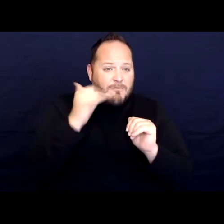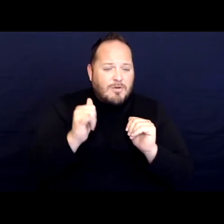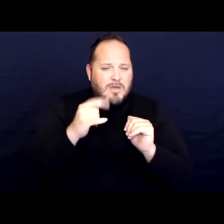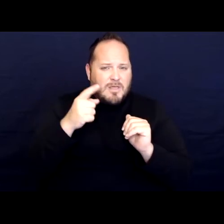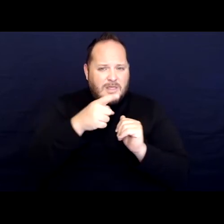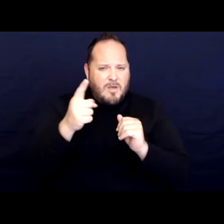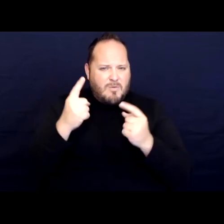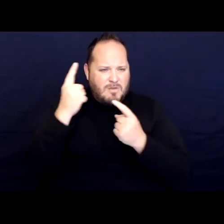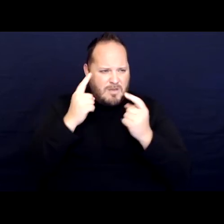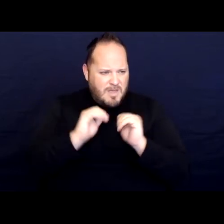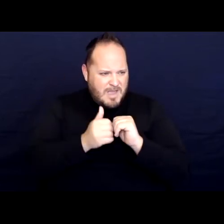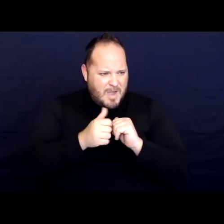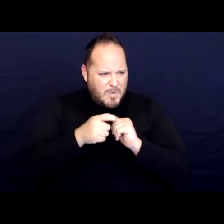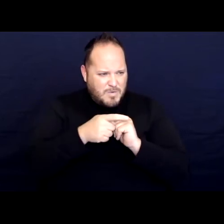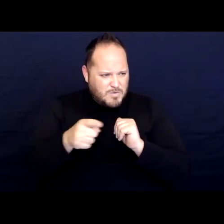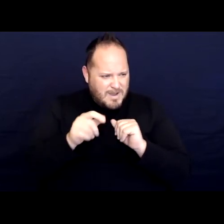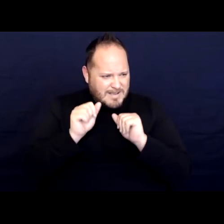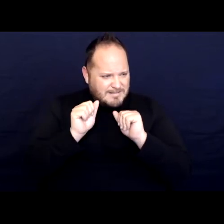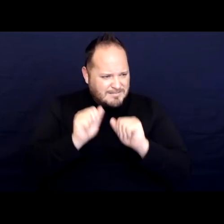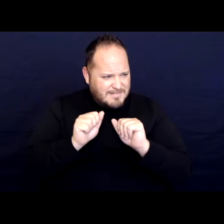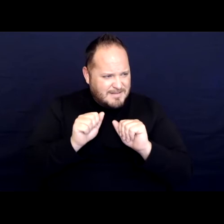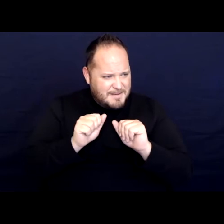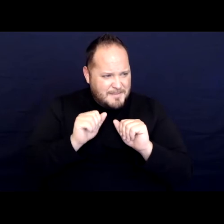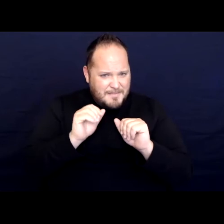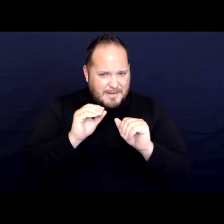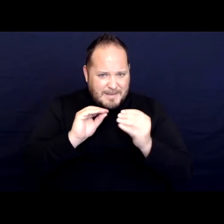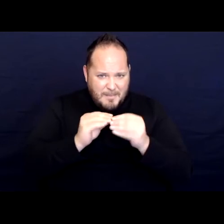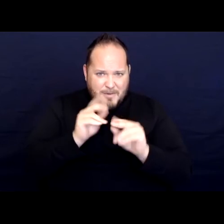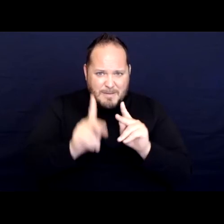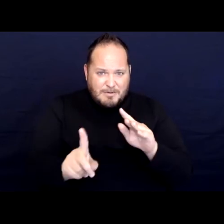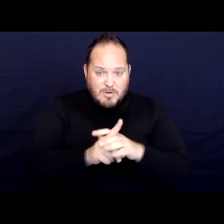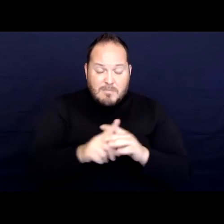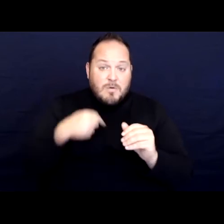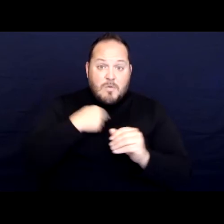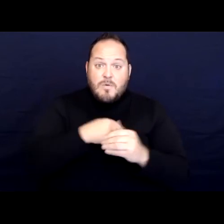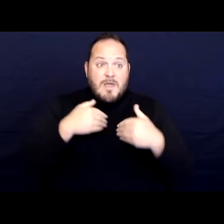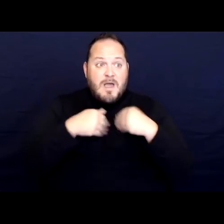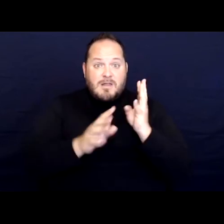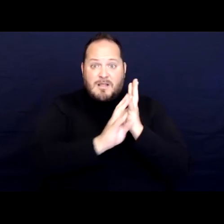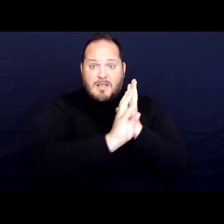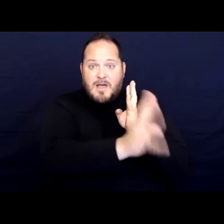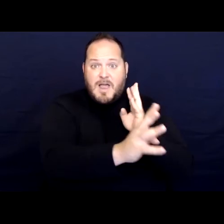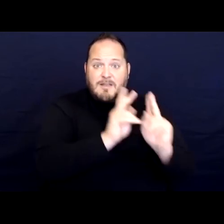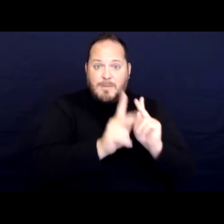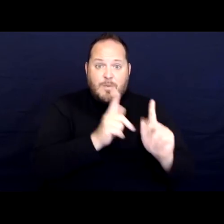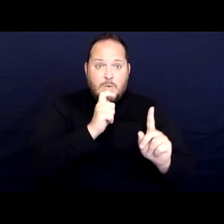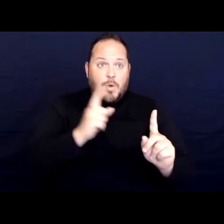did you get that many people to show up? Like we had a line of folks, that heard about a clinic and would wait to